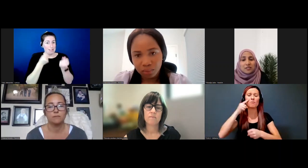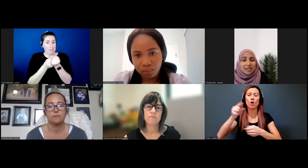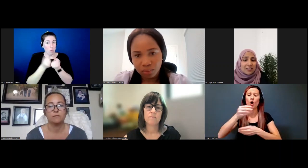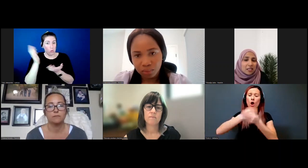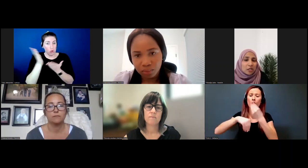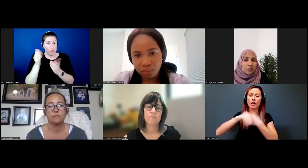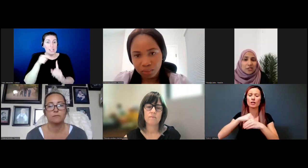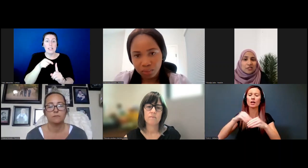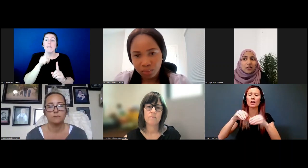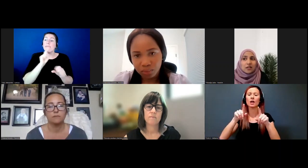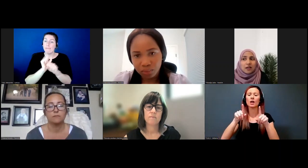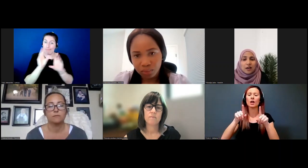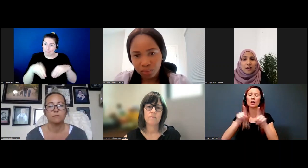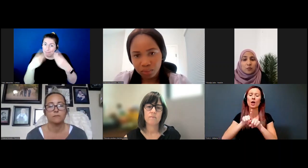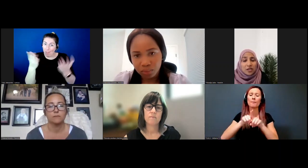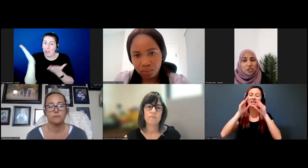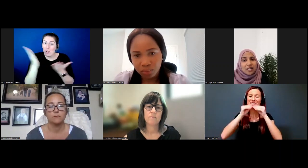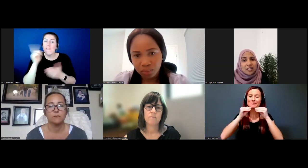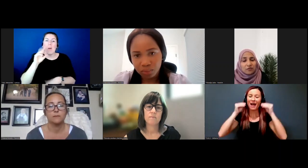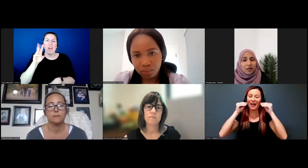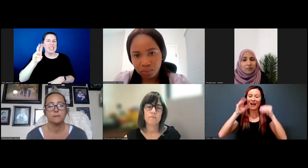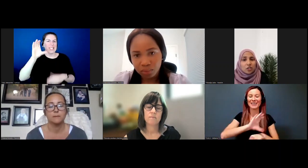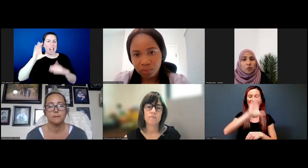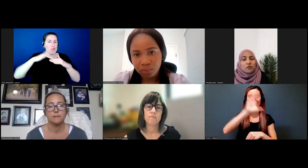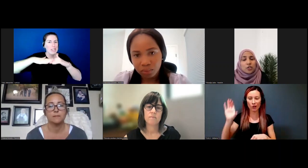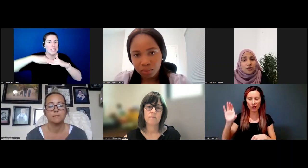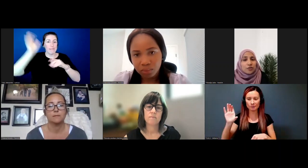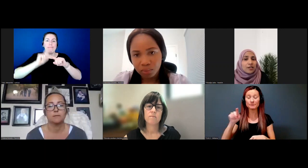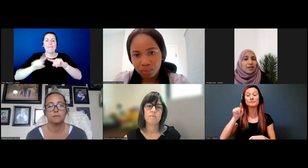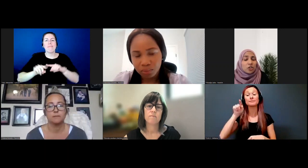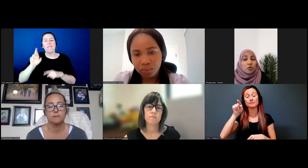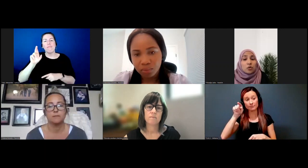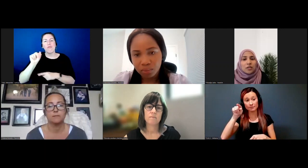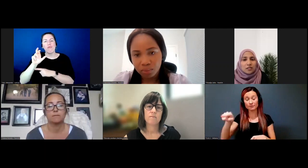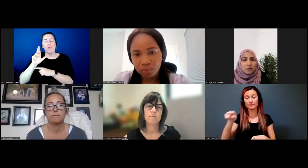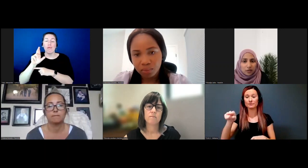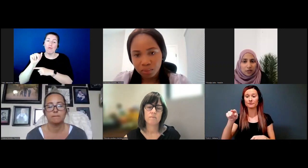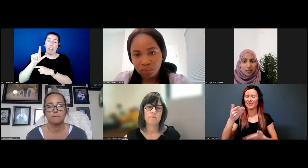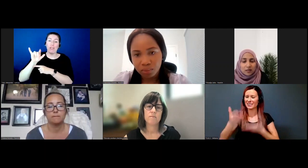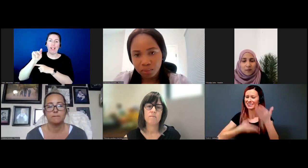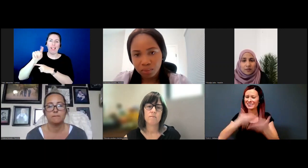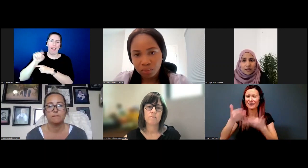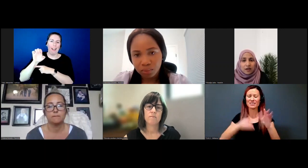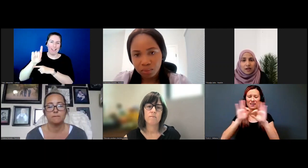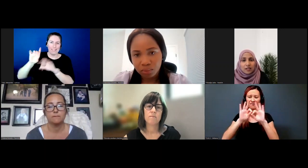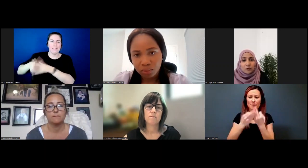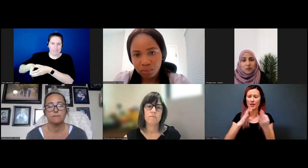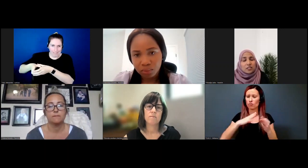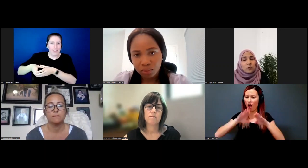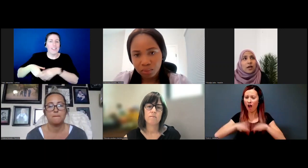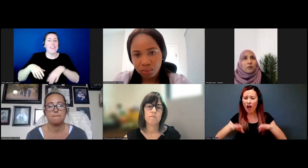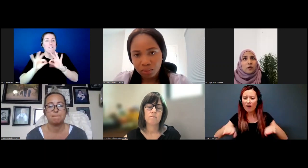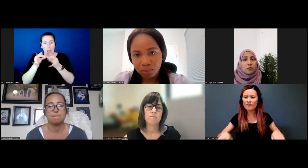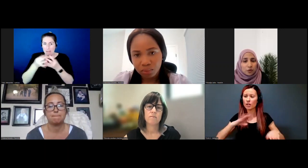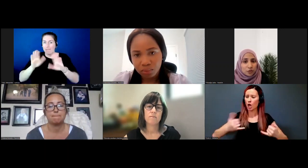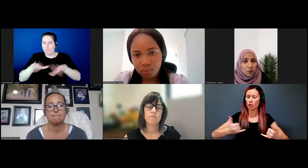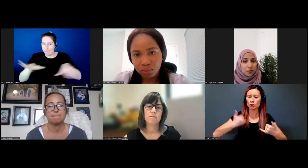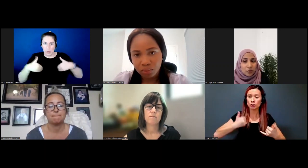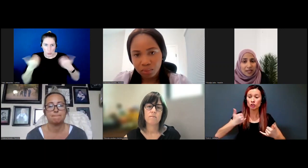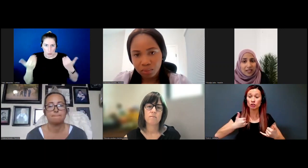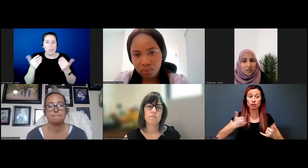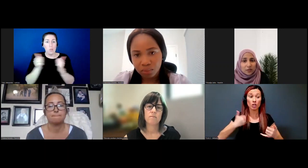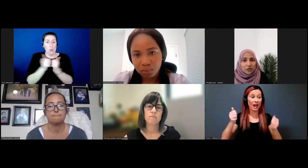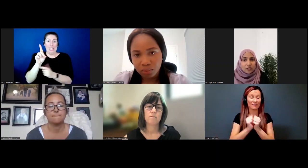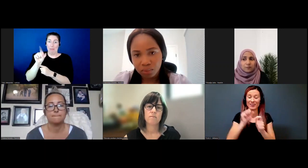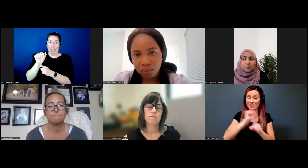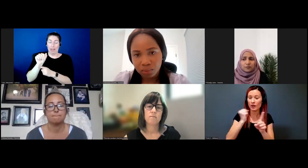over 600 plus racialized families who have children and youth with disabilities. And the reason why we focus so much on